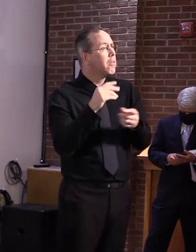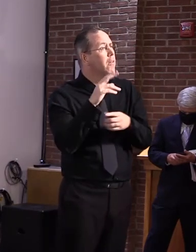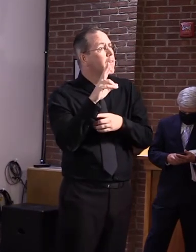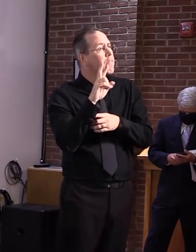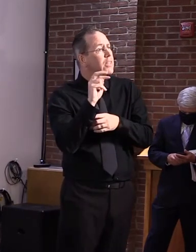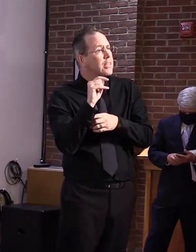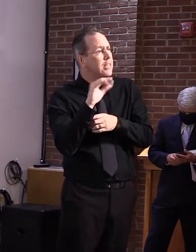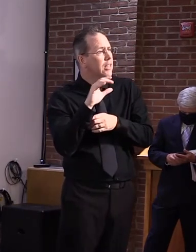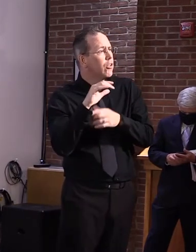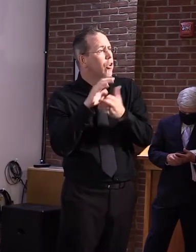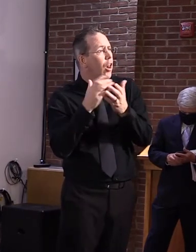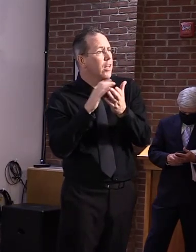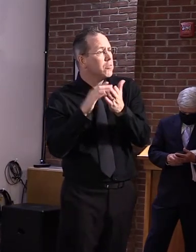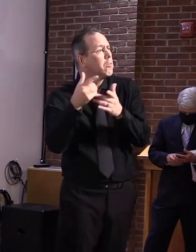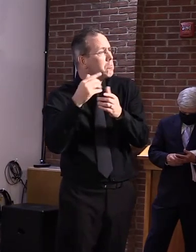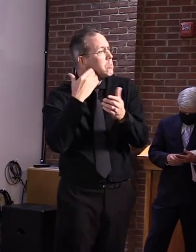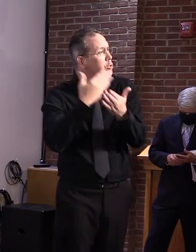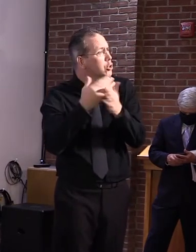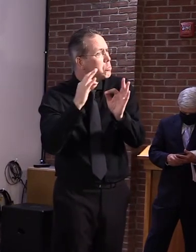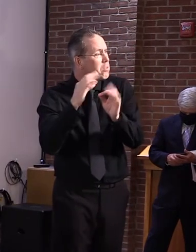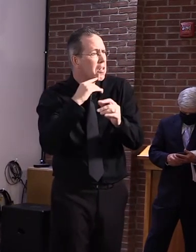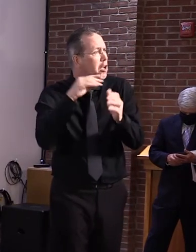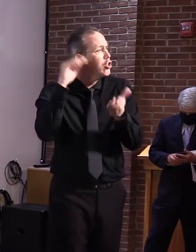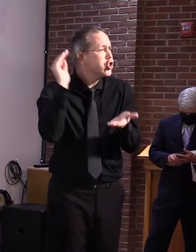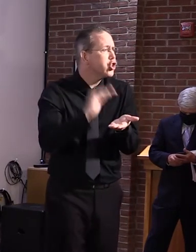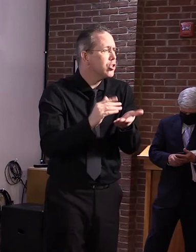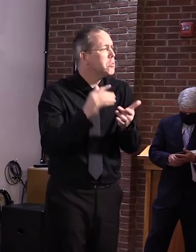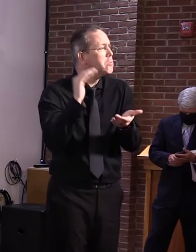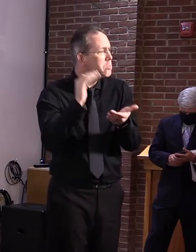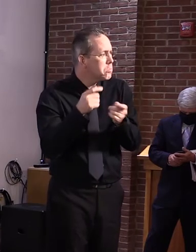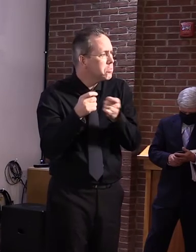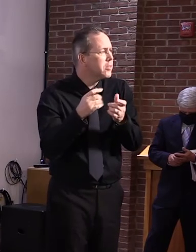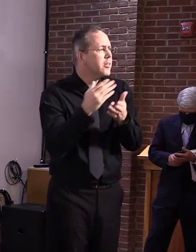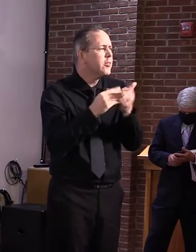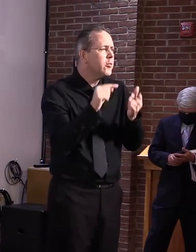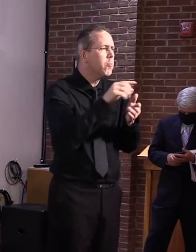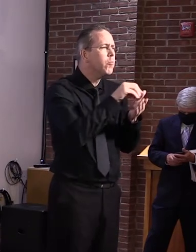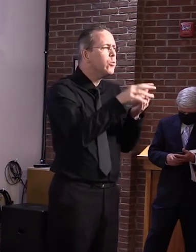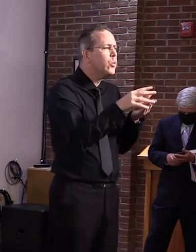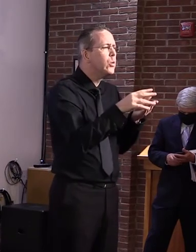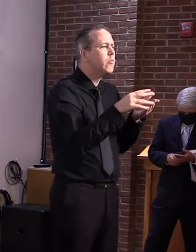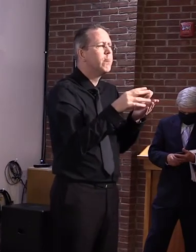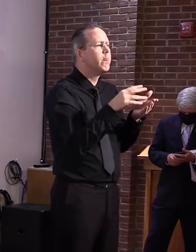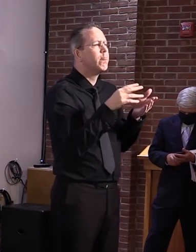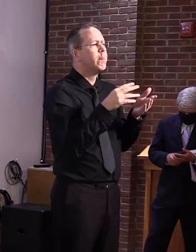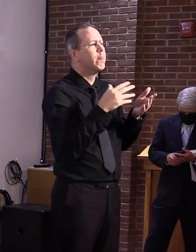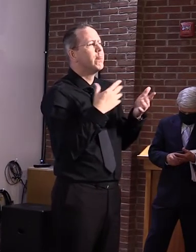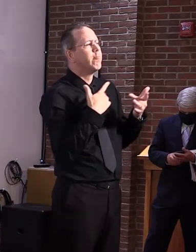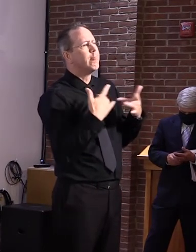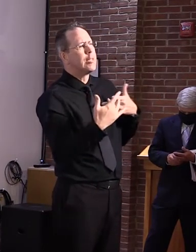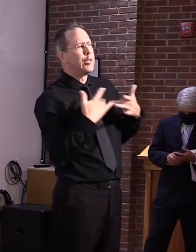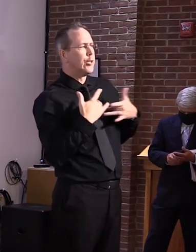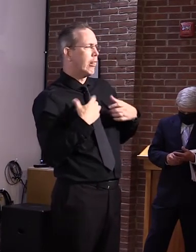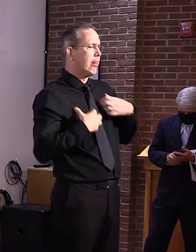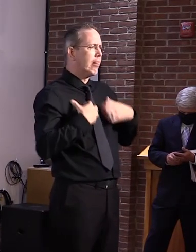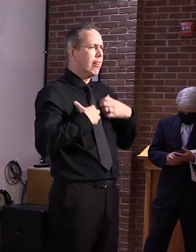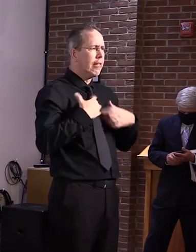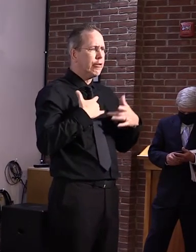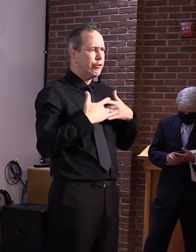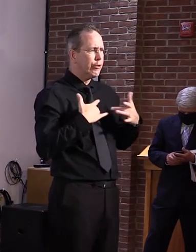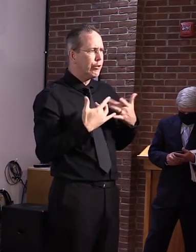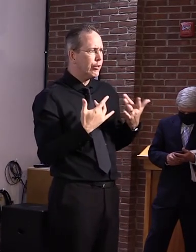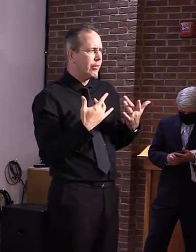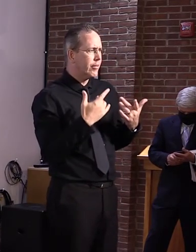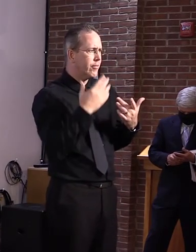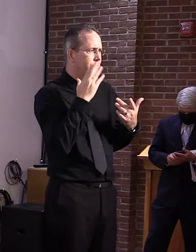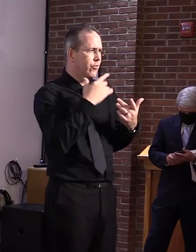we're in a wait-and-see attitude at the moment. The colleges in the Vermont State College system are